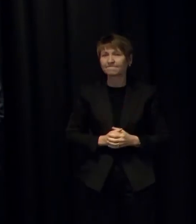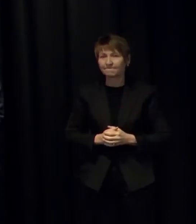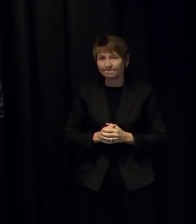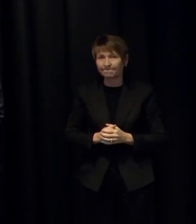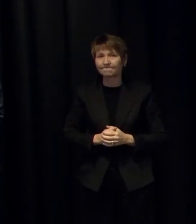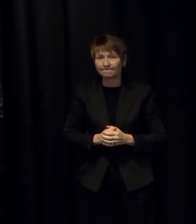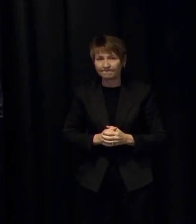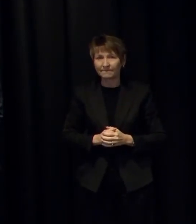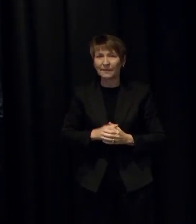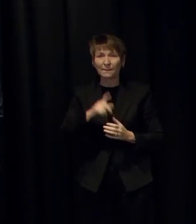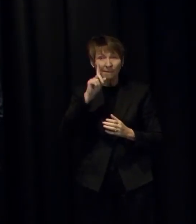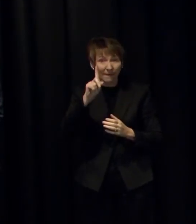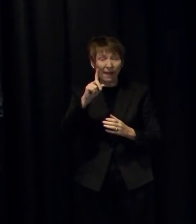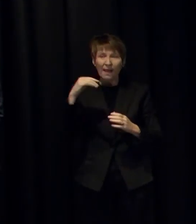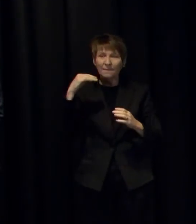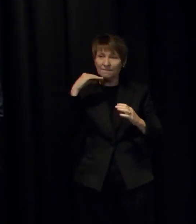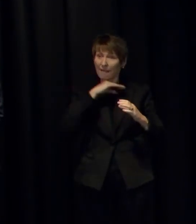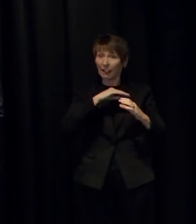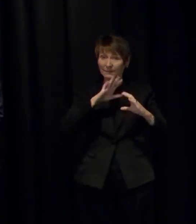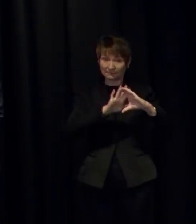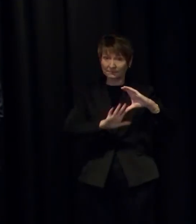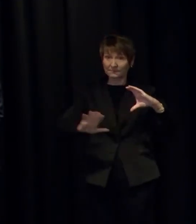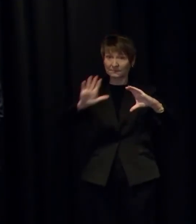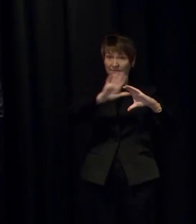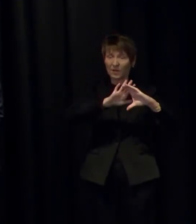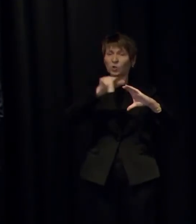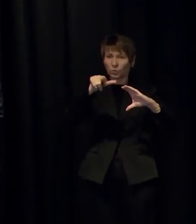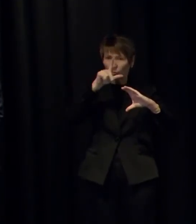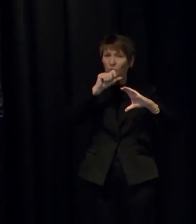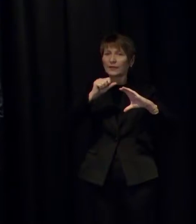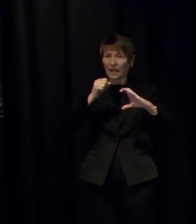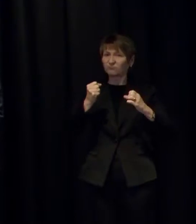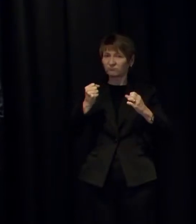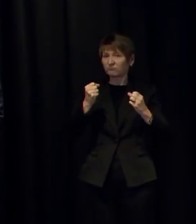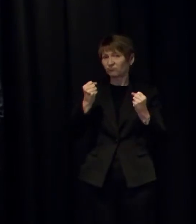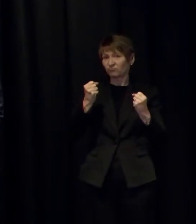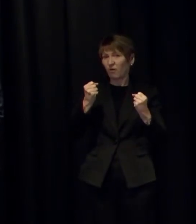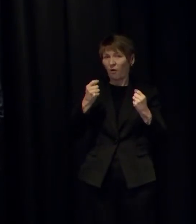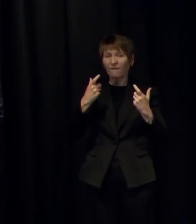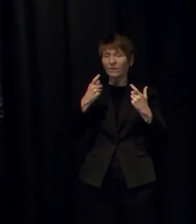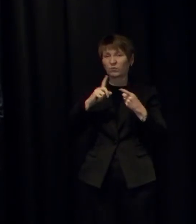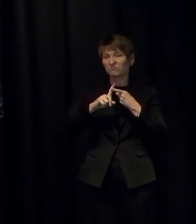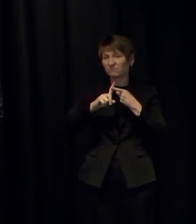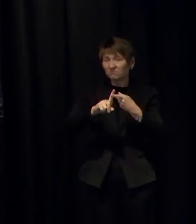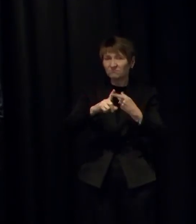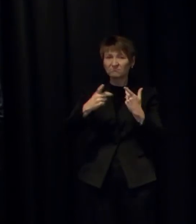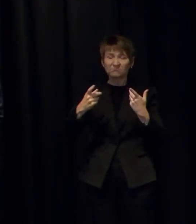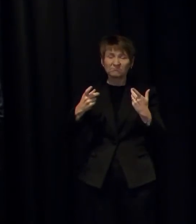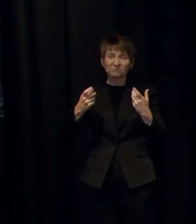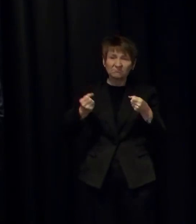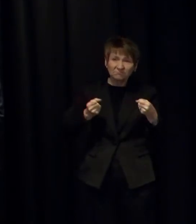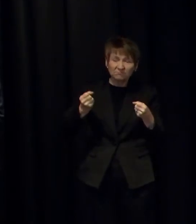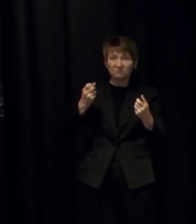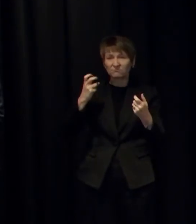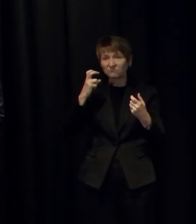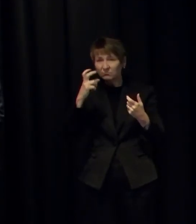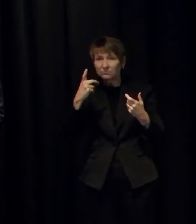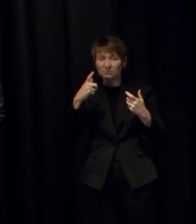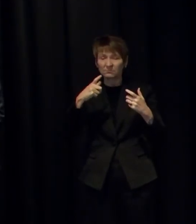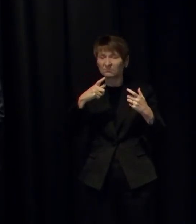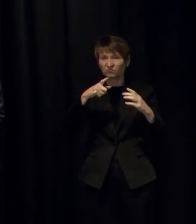freedom of movement across metropolitan Melbourne. What we don't want at 70% double dose is to have people making unnecessary,